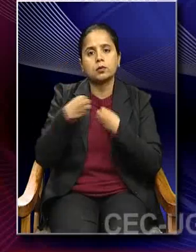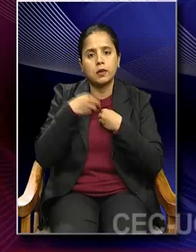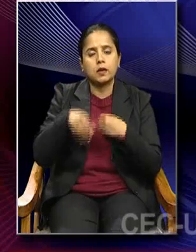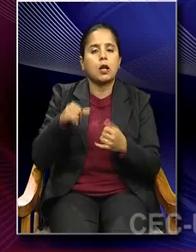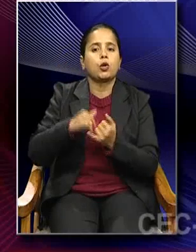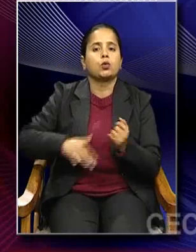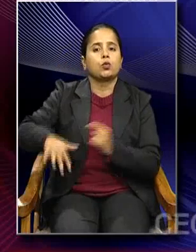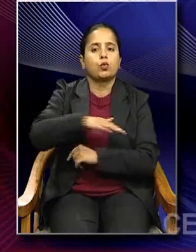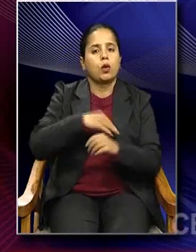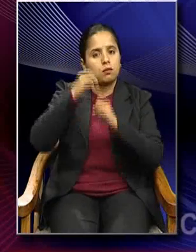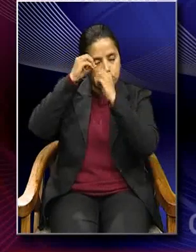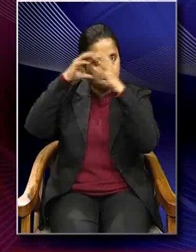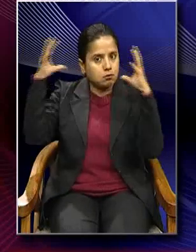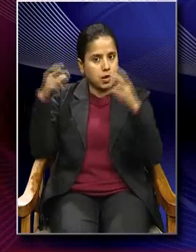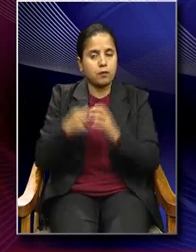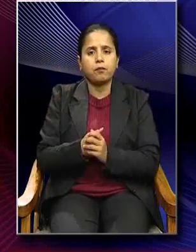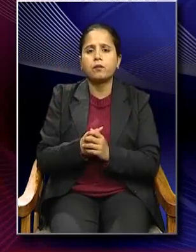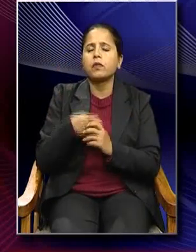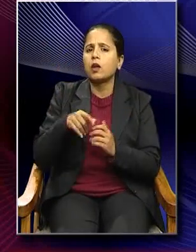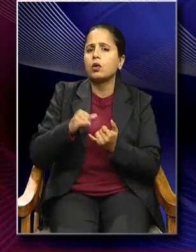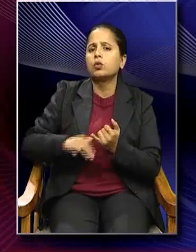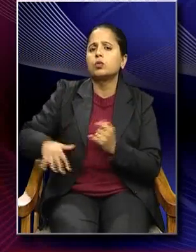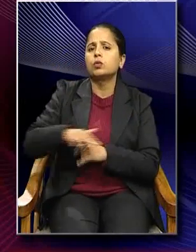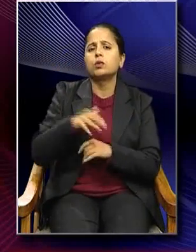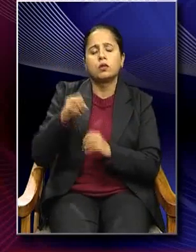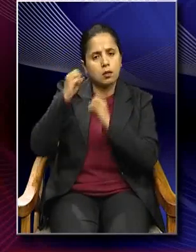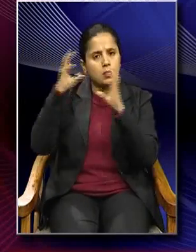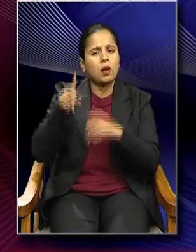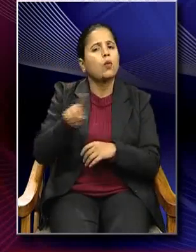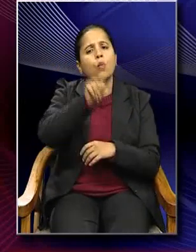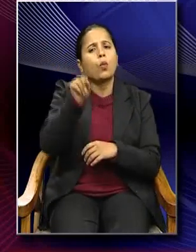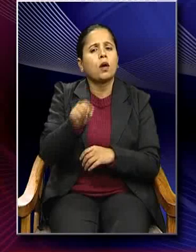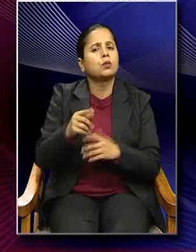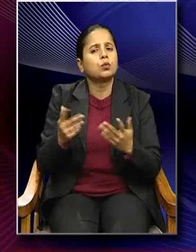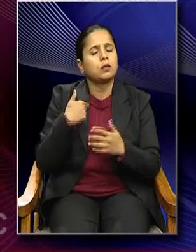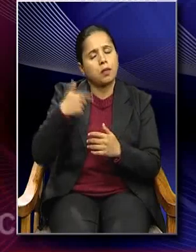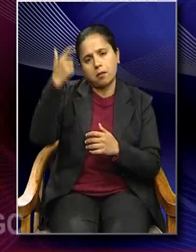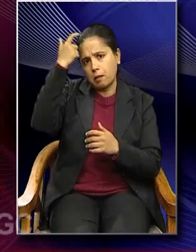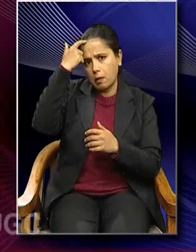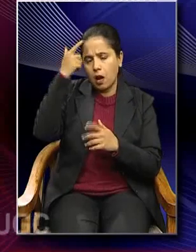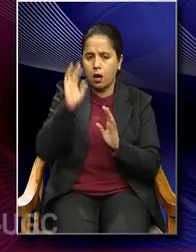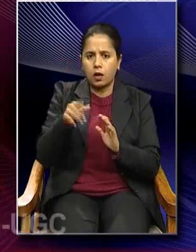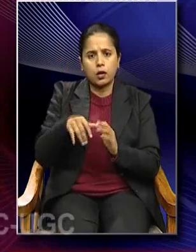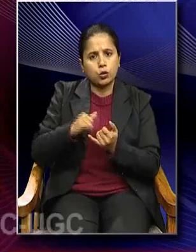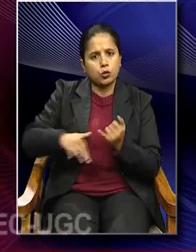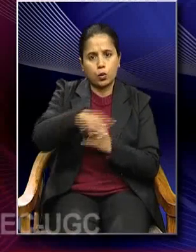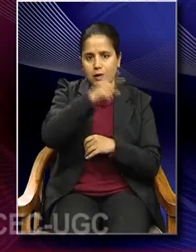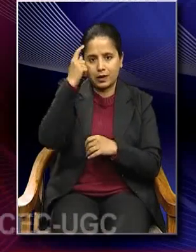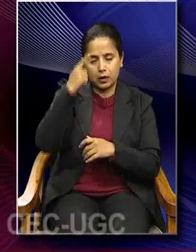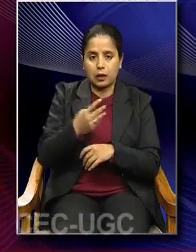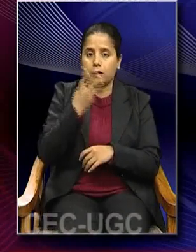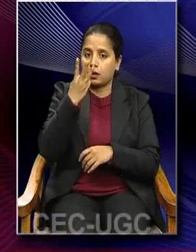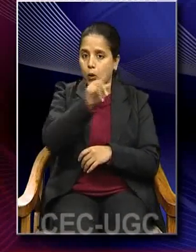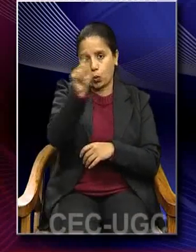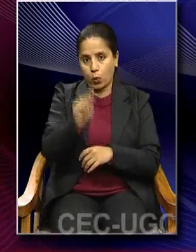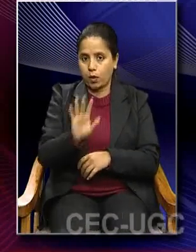sociological imagination. What does the questions that comes to the mind of sociologists? There are three